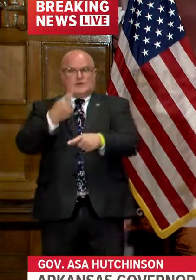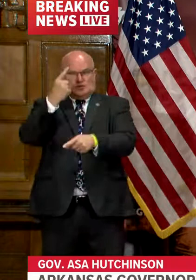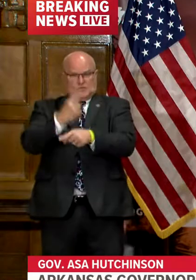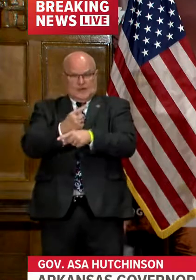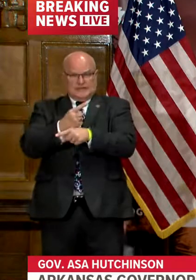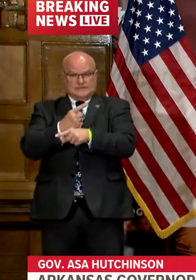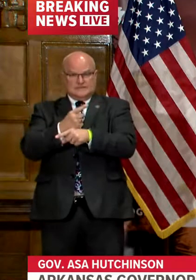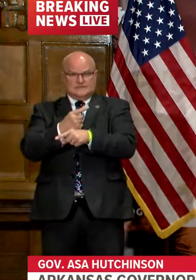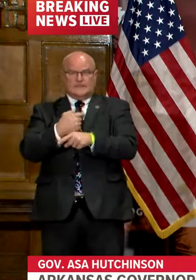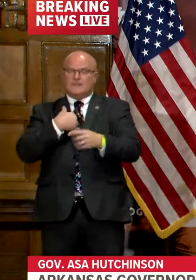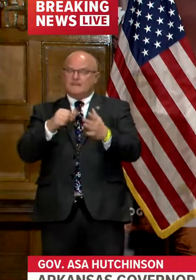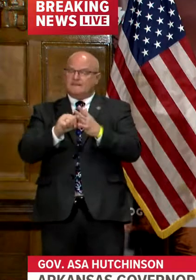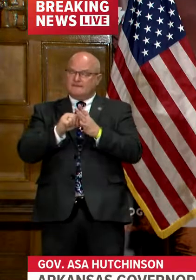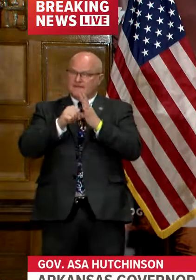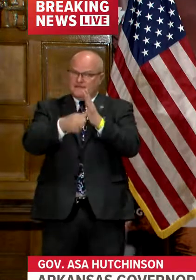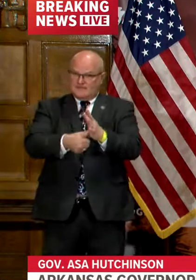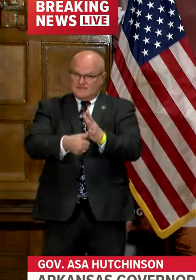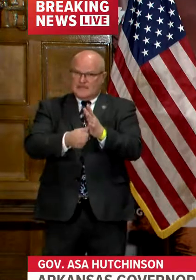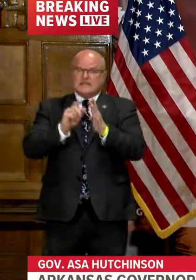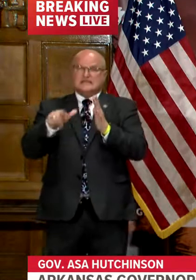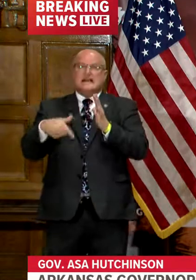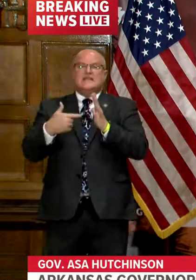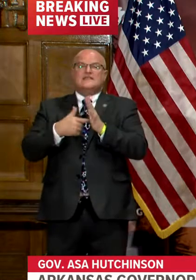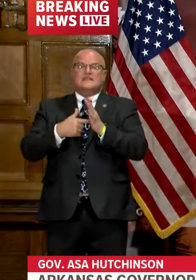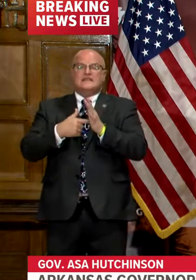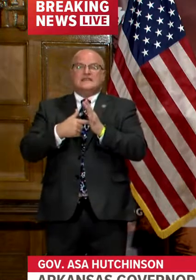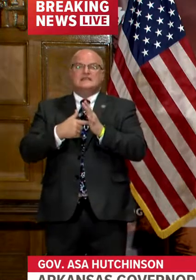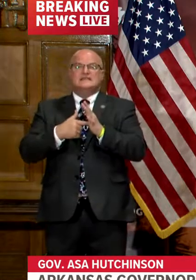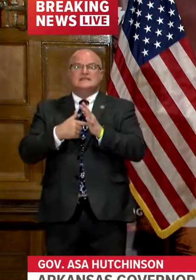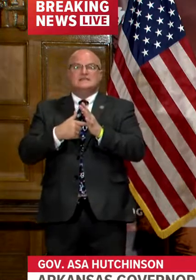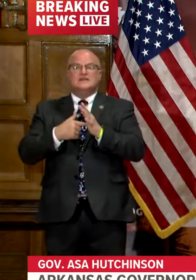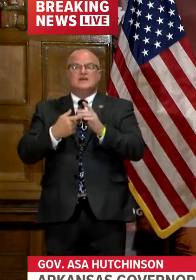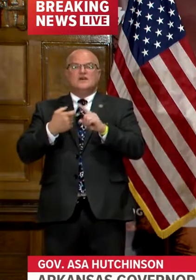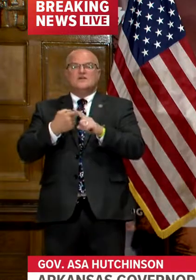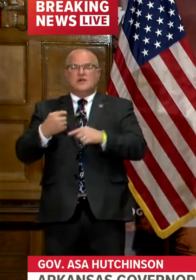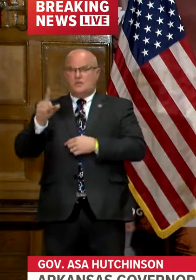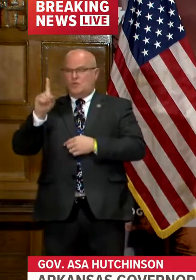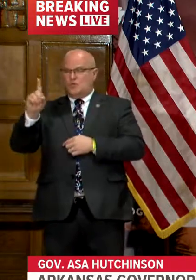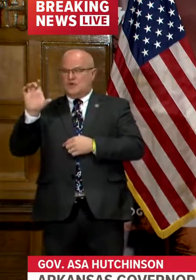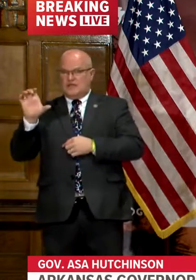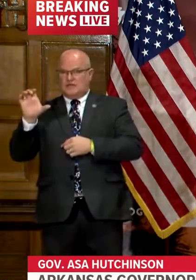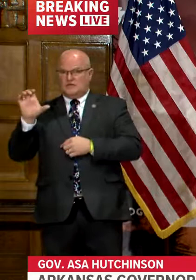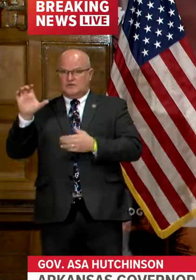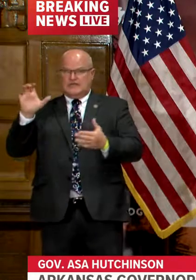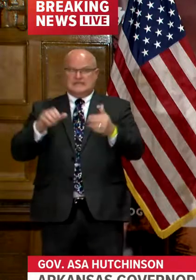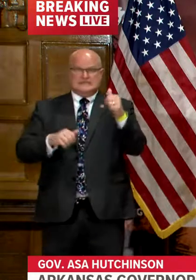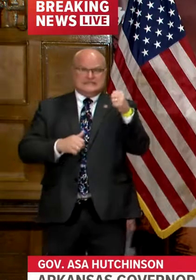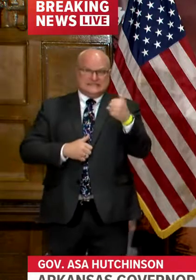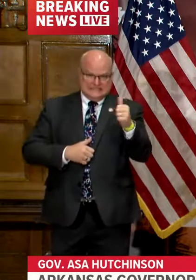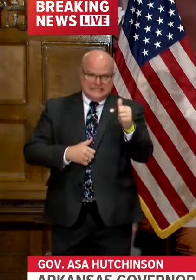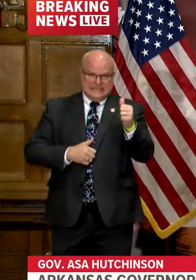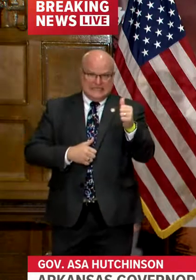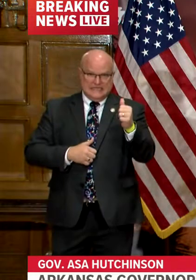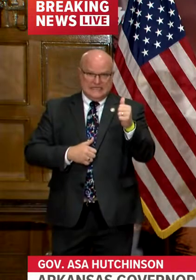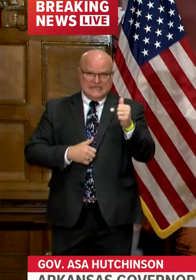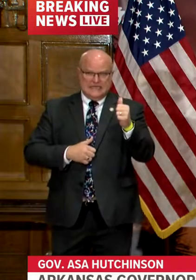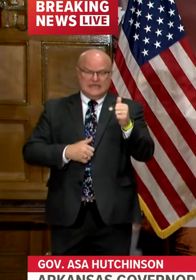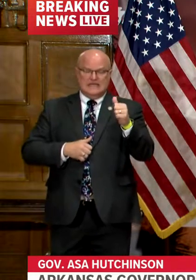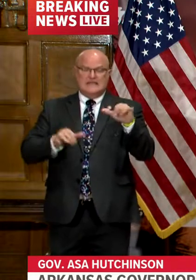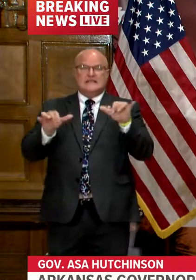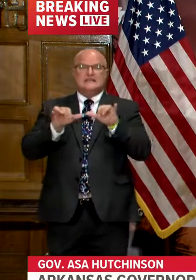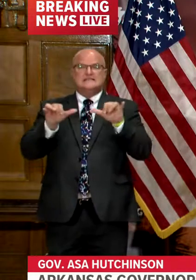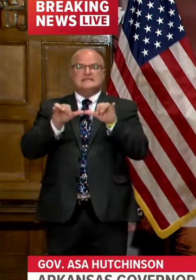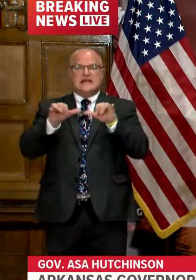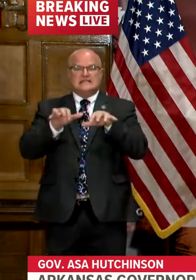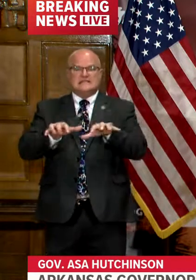right. And I want to emphasize that this simply reduces from 100 to 10 the size